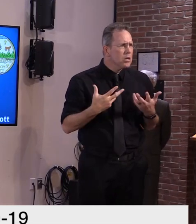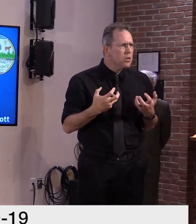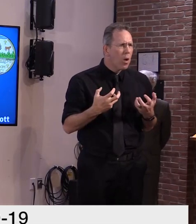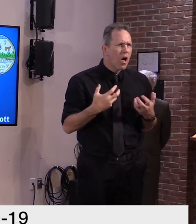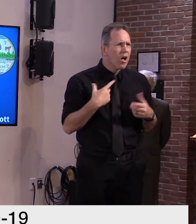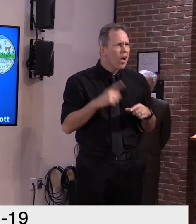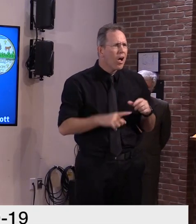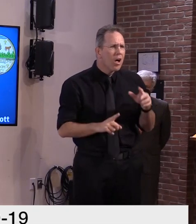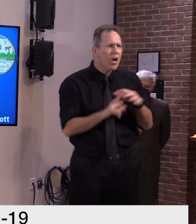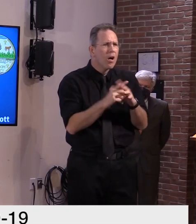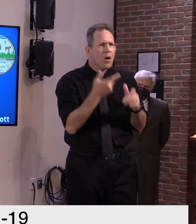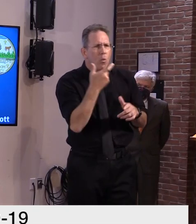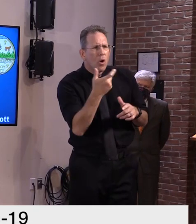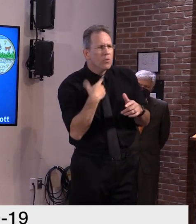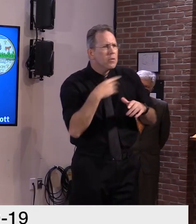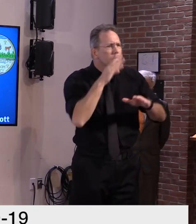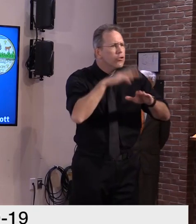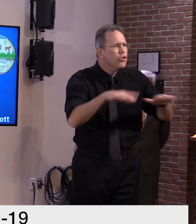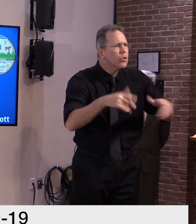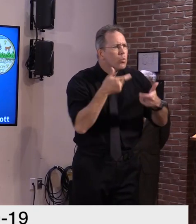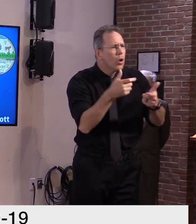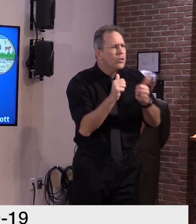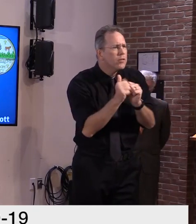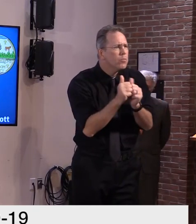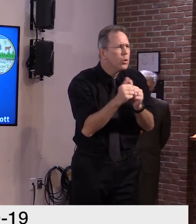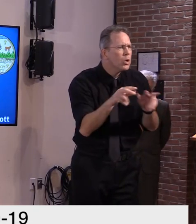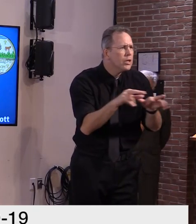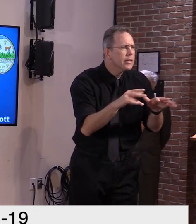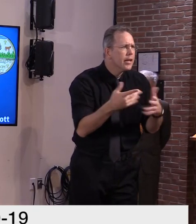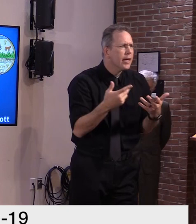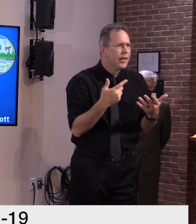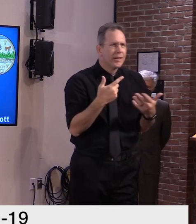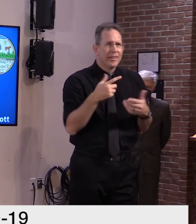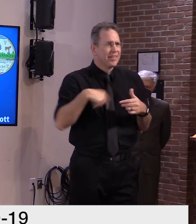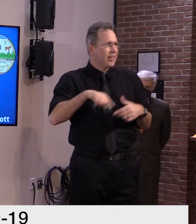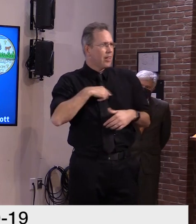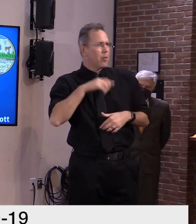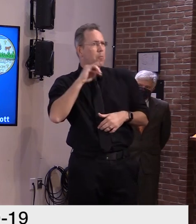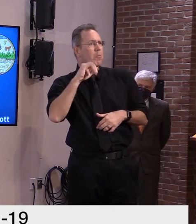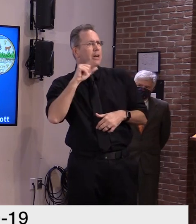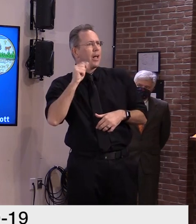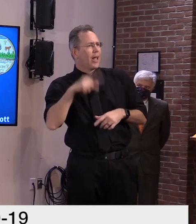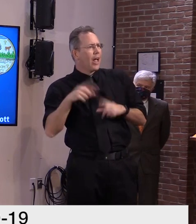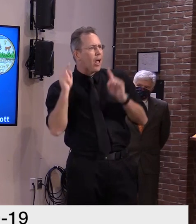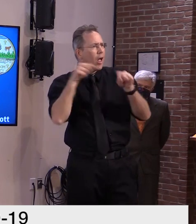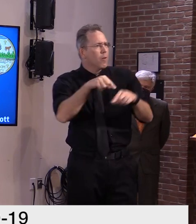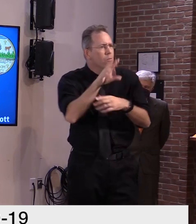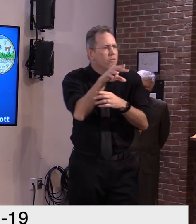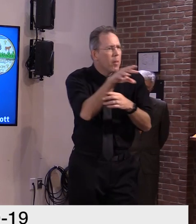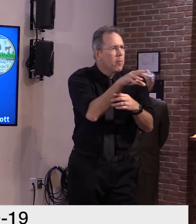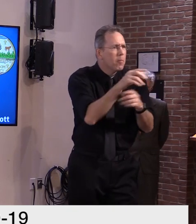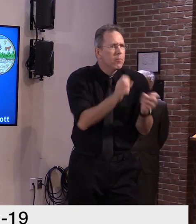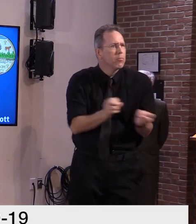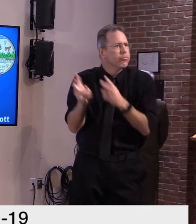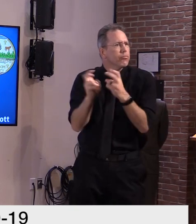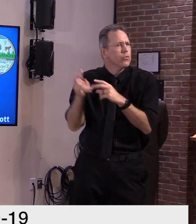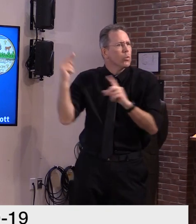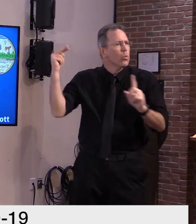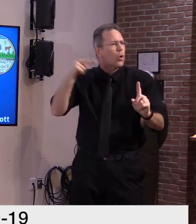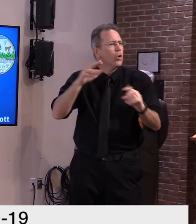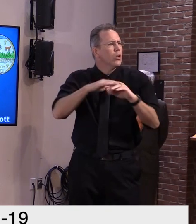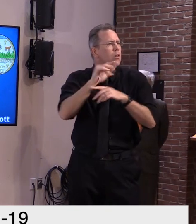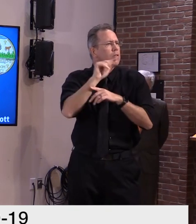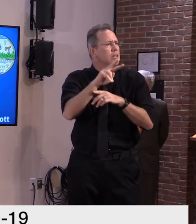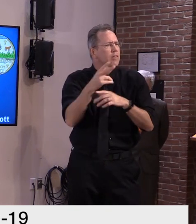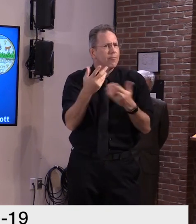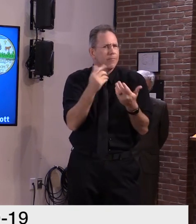about covering these games for us? So we are looking at what opportunities and tools there might be available